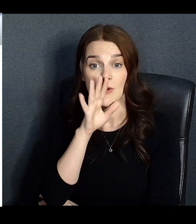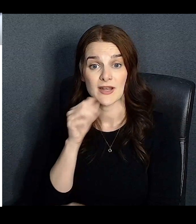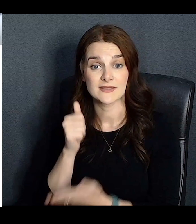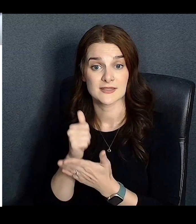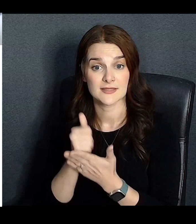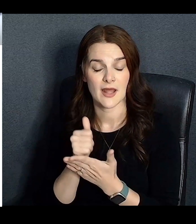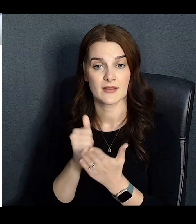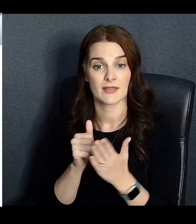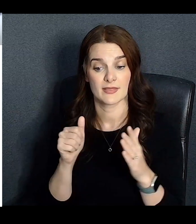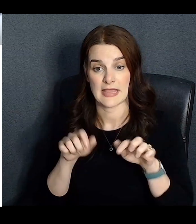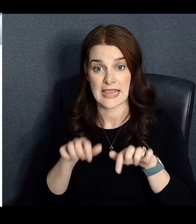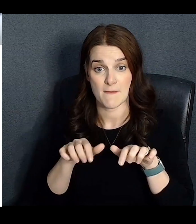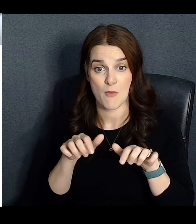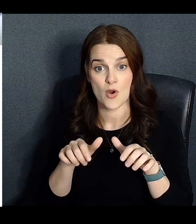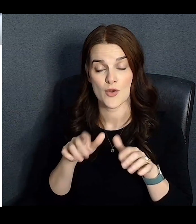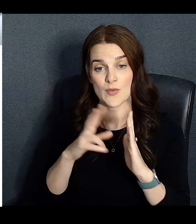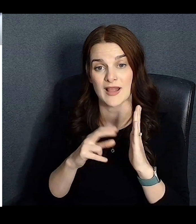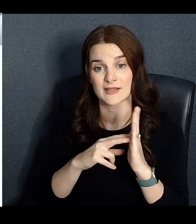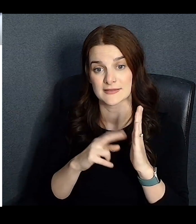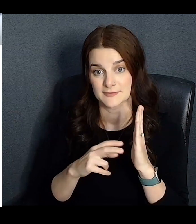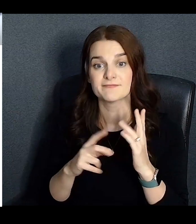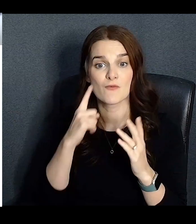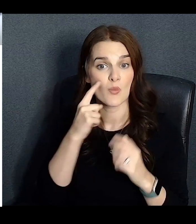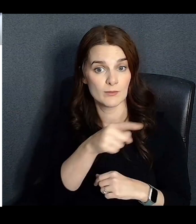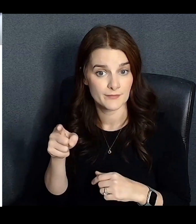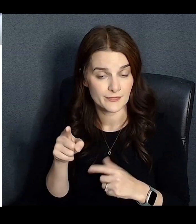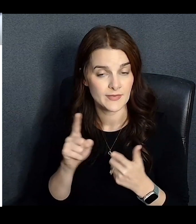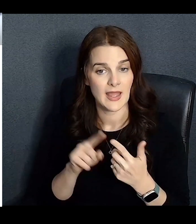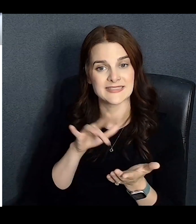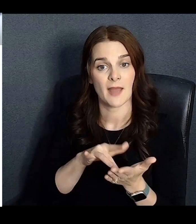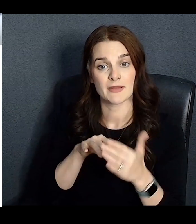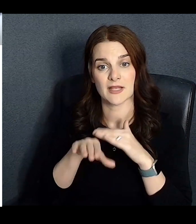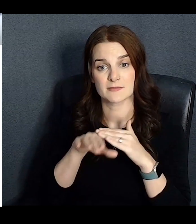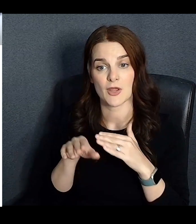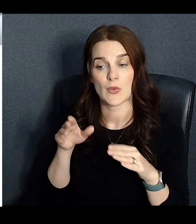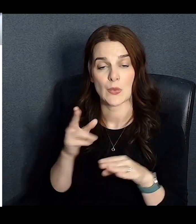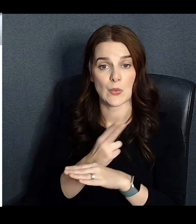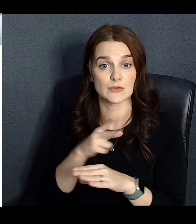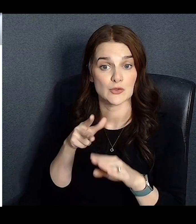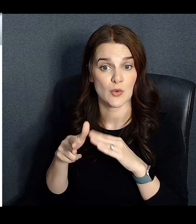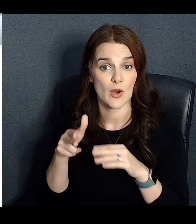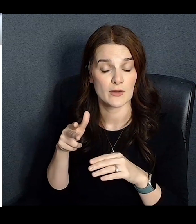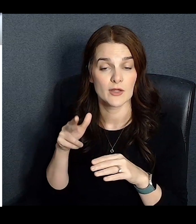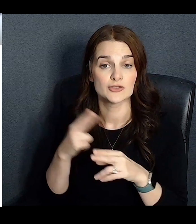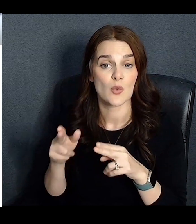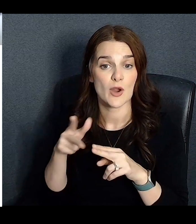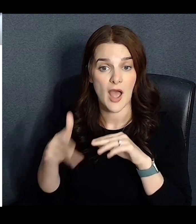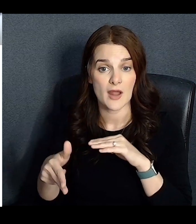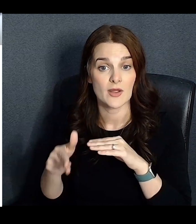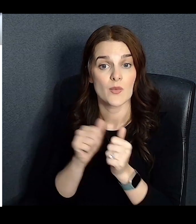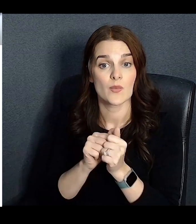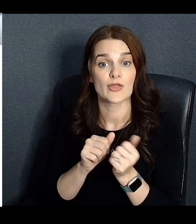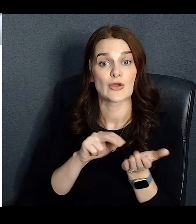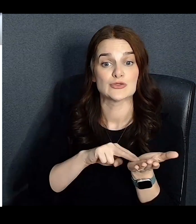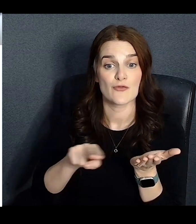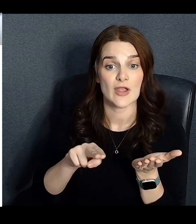Assistance, which reads the keyboard aloud. Tap accessibility button, right? And then you could use a shortcut as well with the